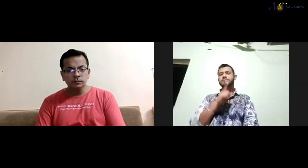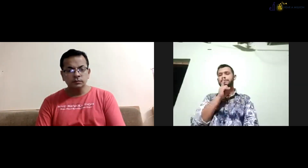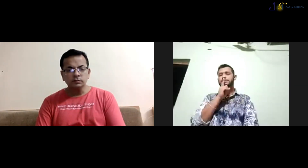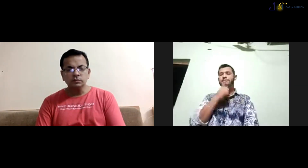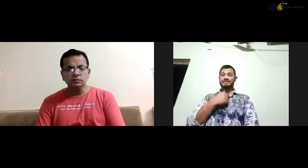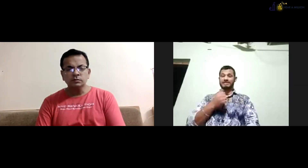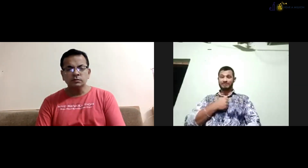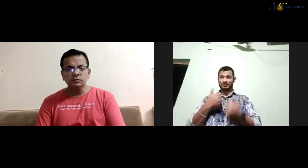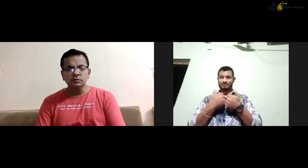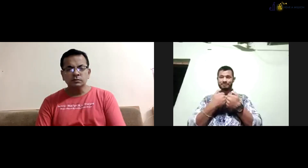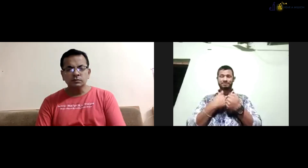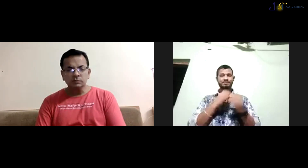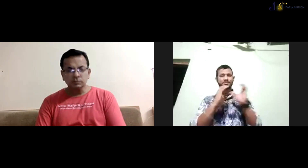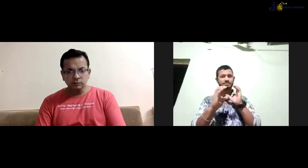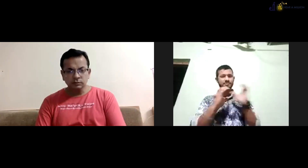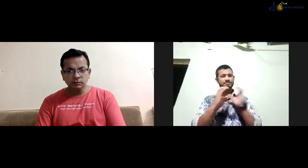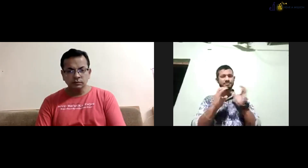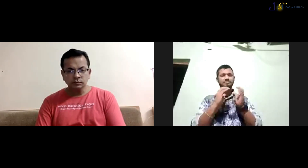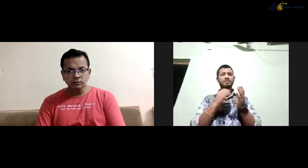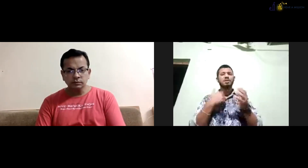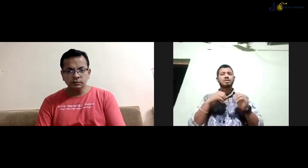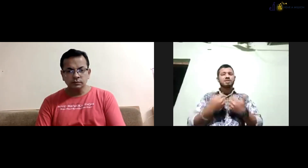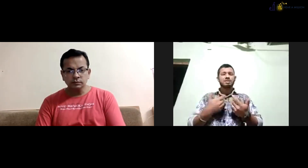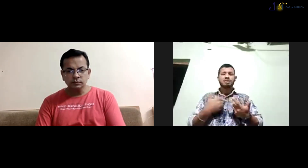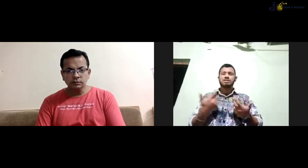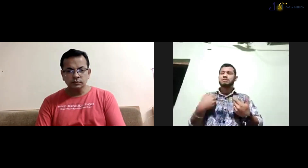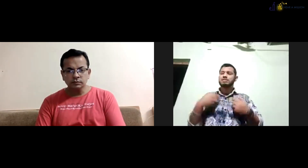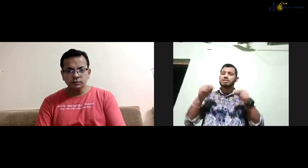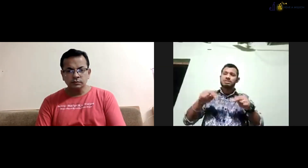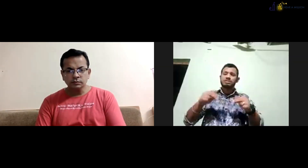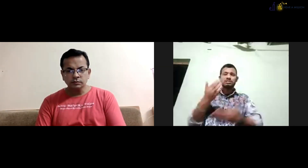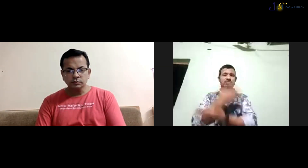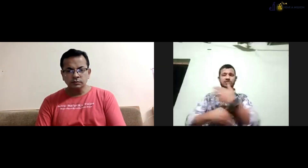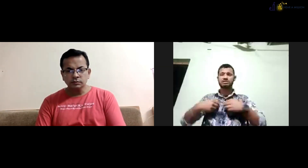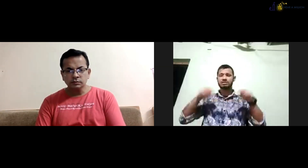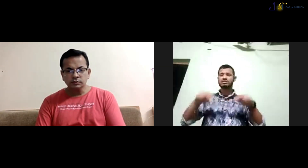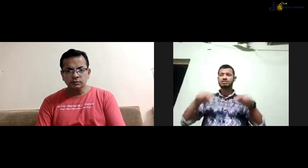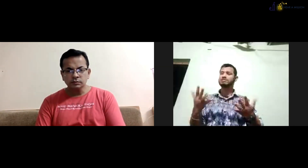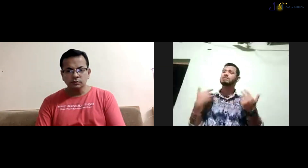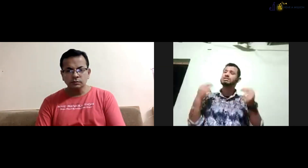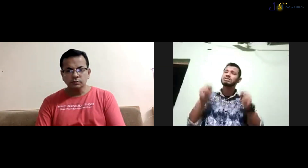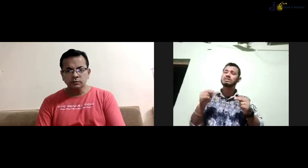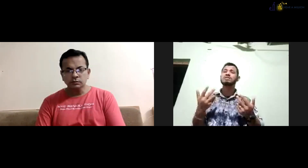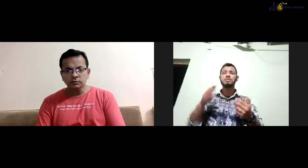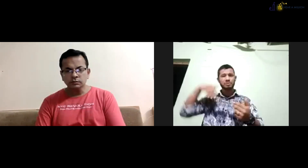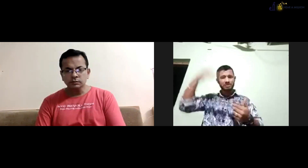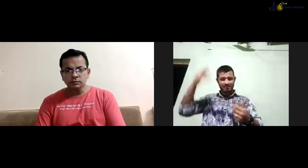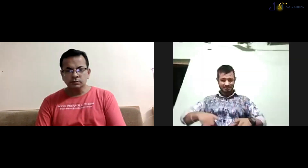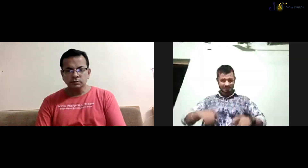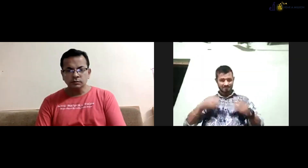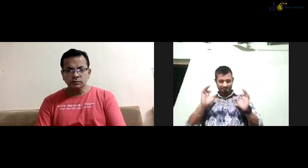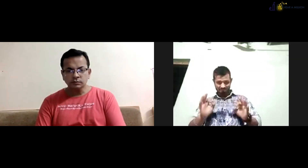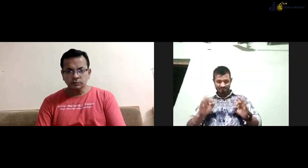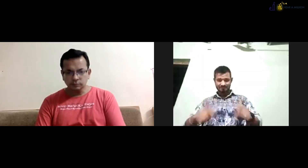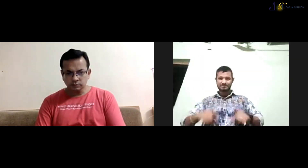But I felt so discriminated with my relatives and all the society people. I